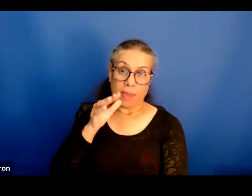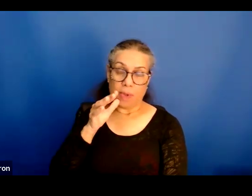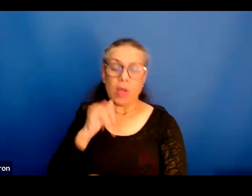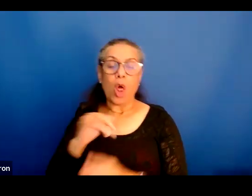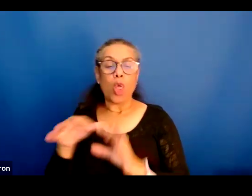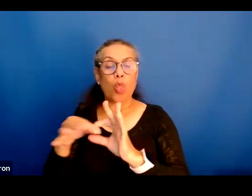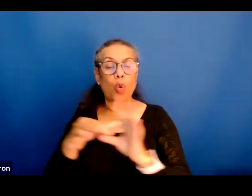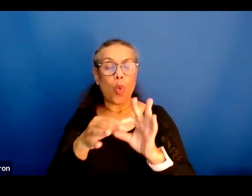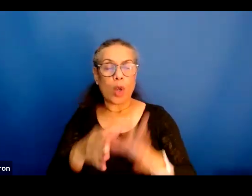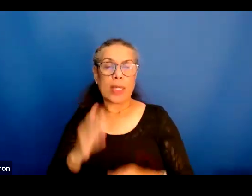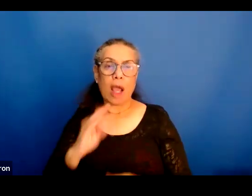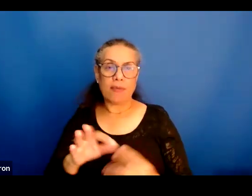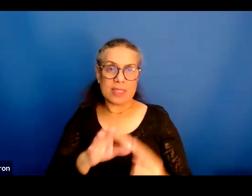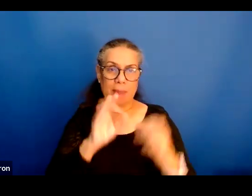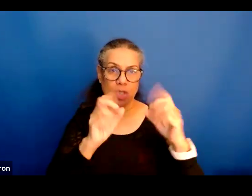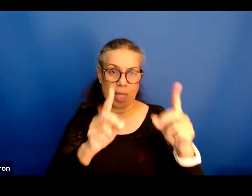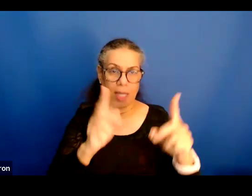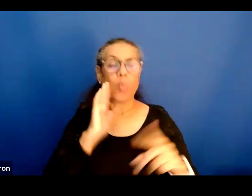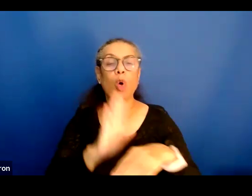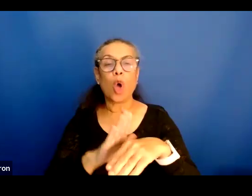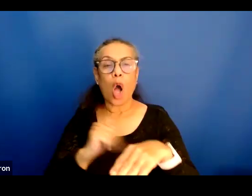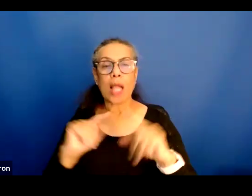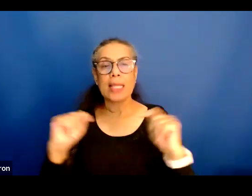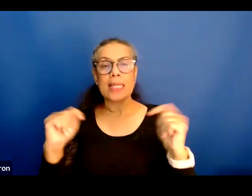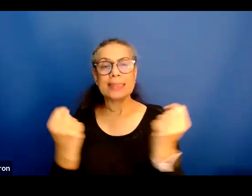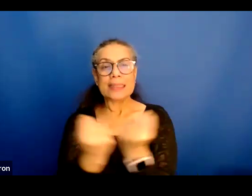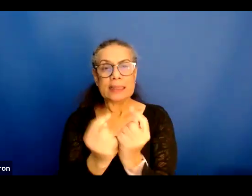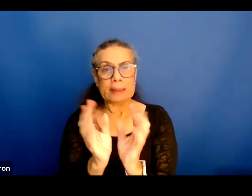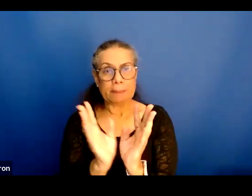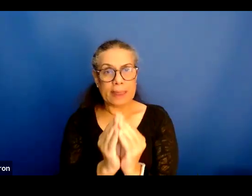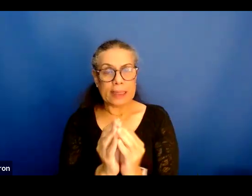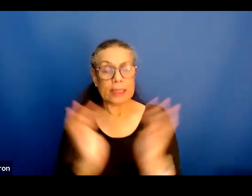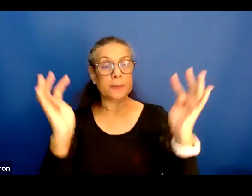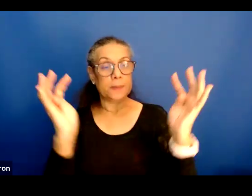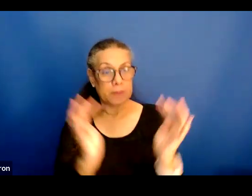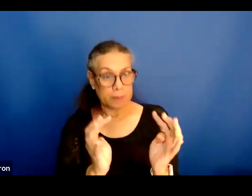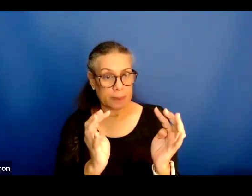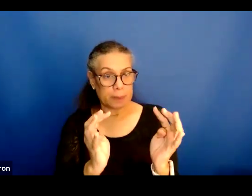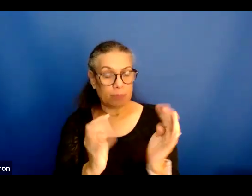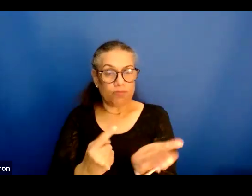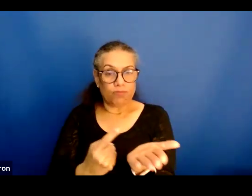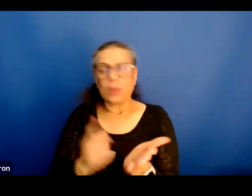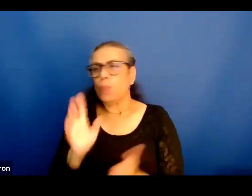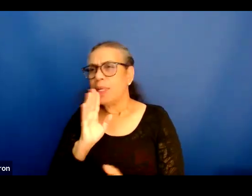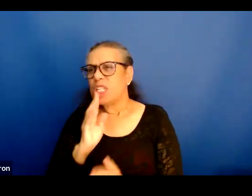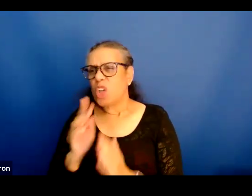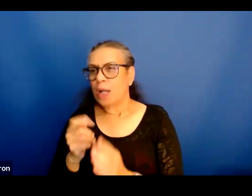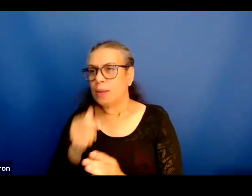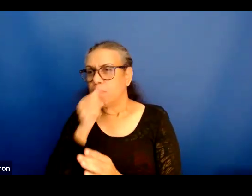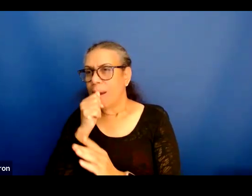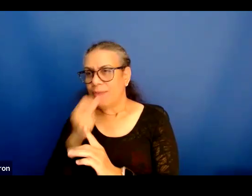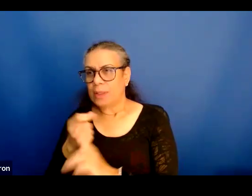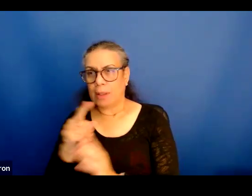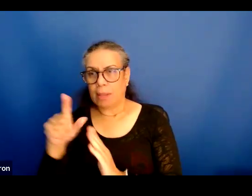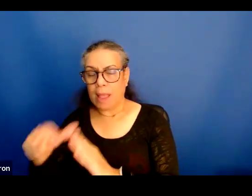special education would have a team meeting for that child and with the parent, and we can talk offline so I can get more